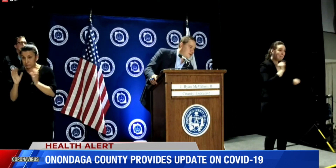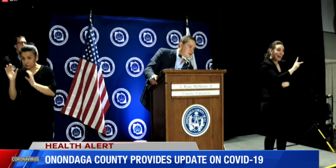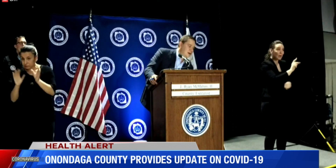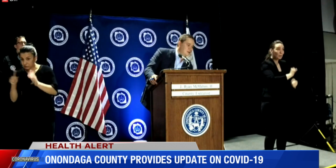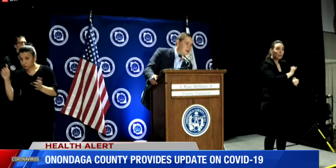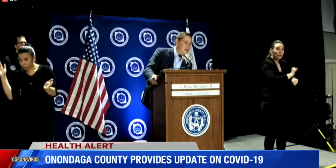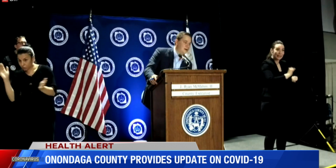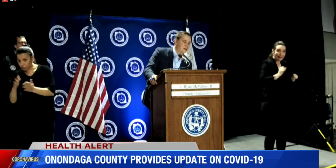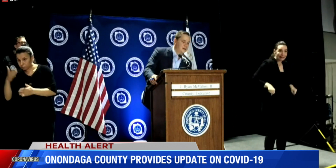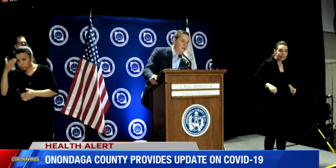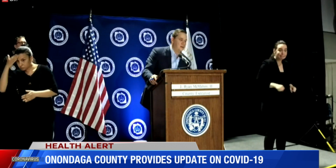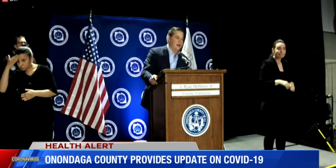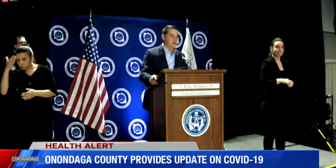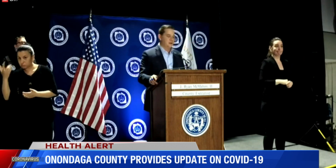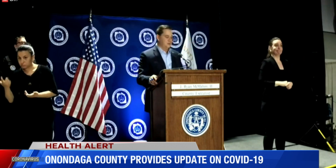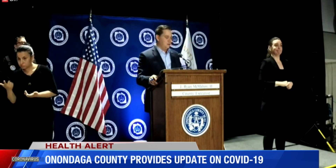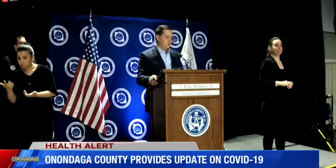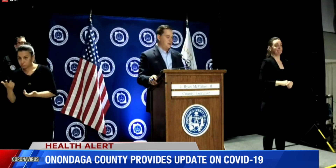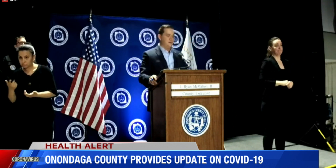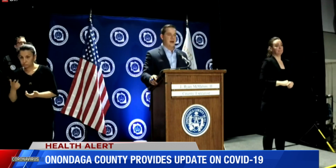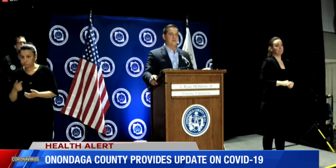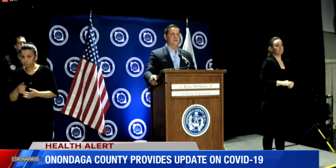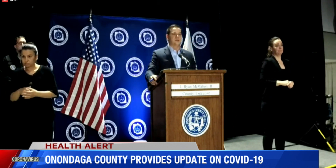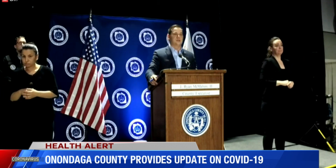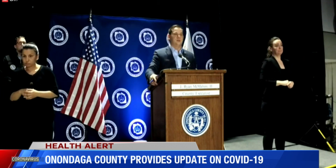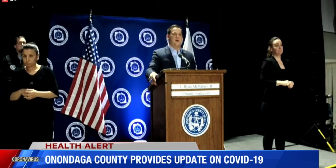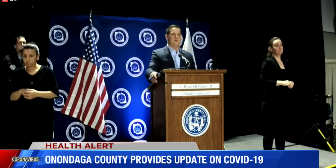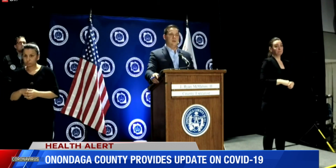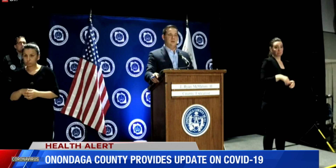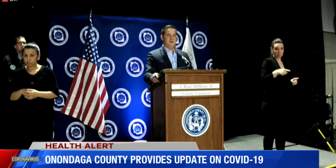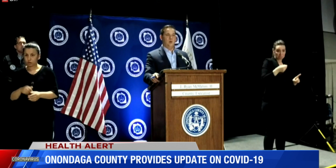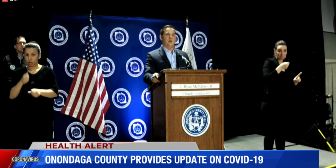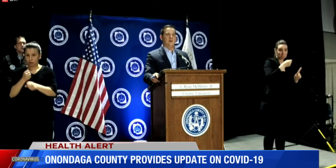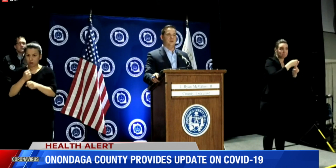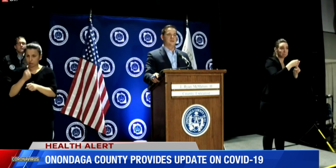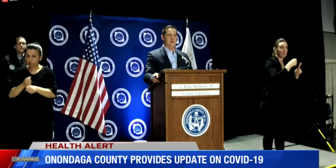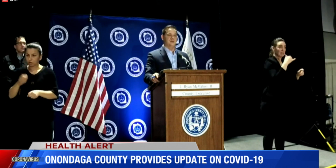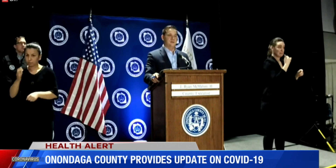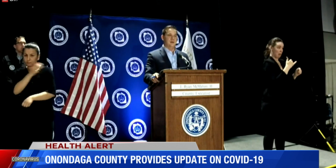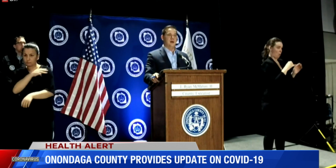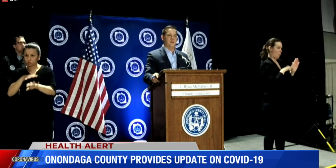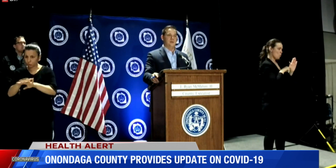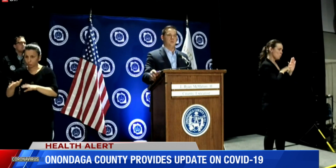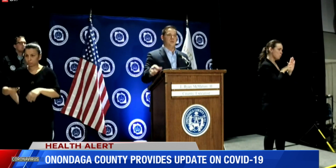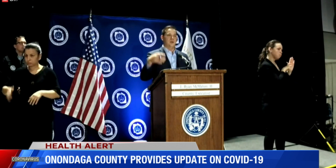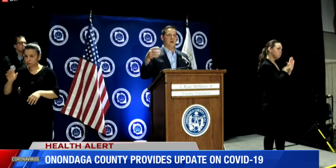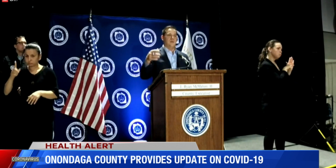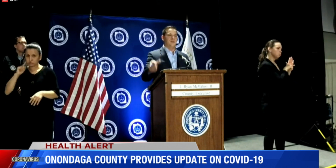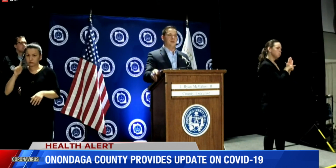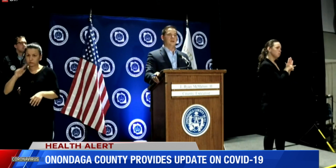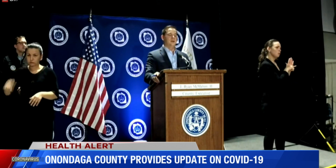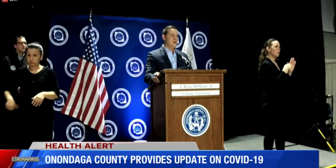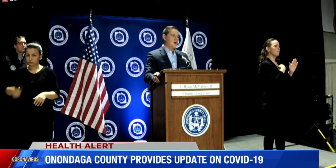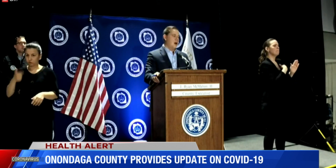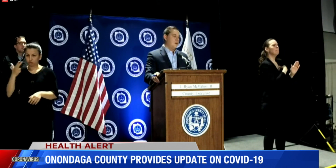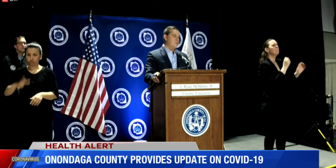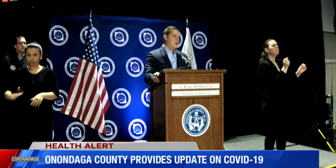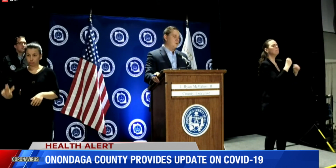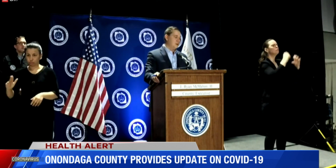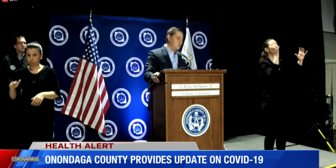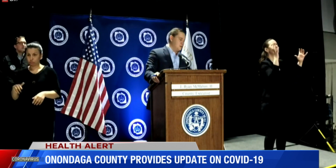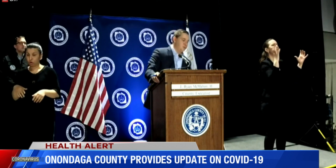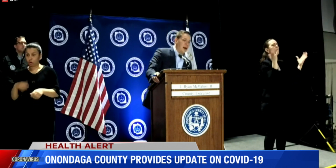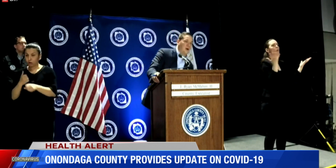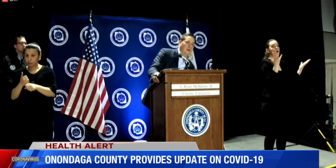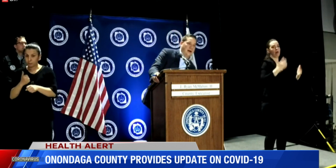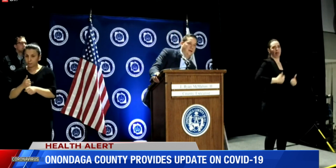I think by getting to that yellow line, you get to have the conversation about what life looks like. How do we restart everything? If